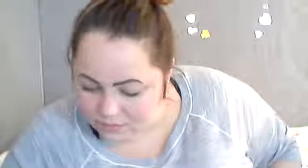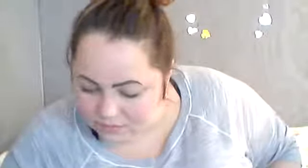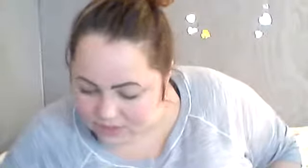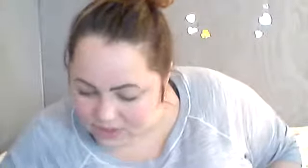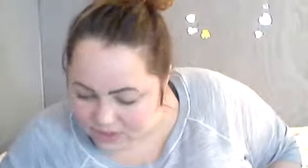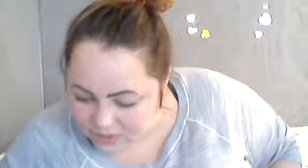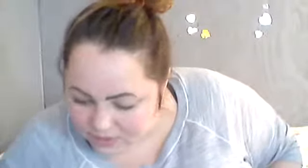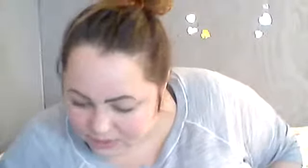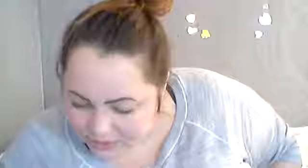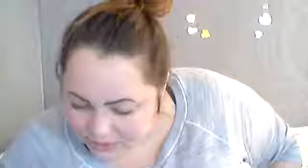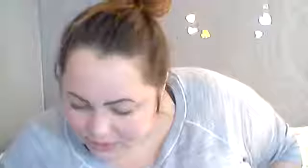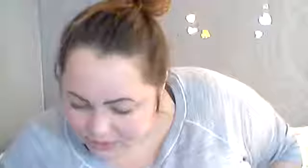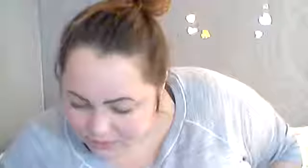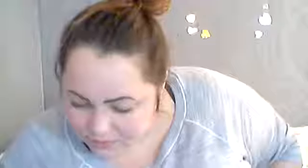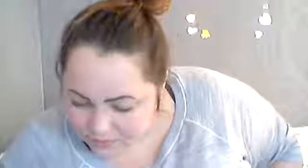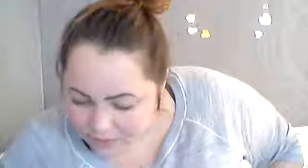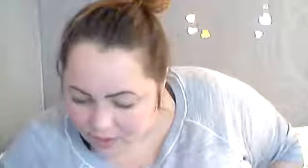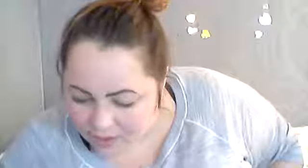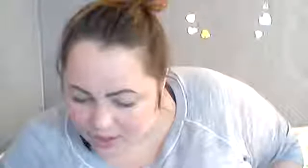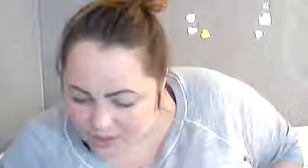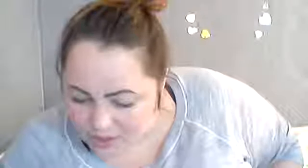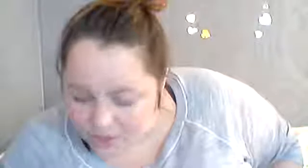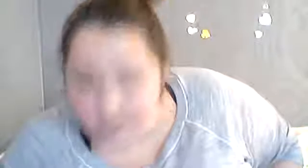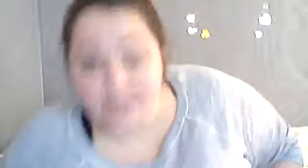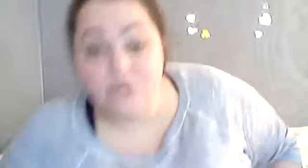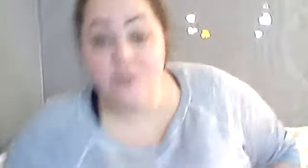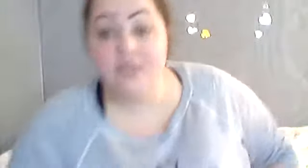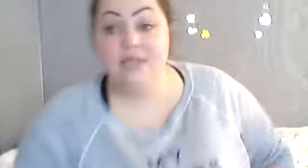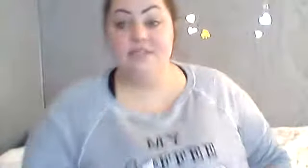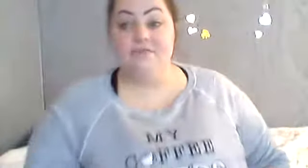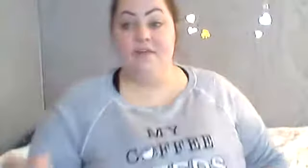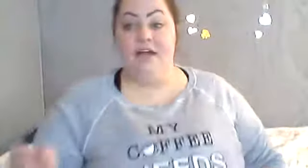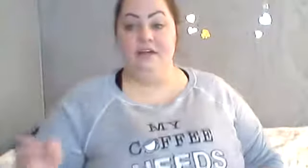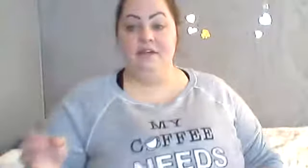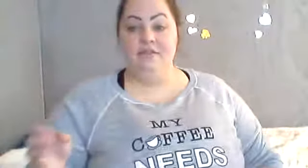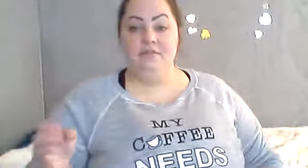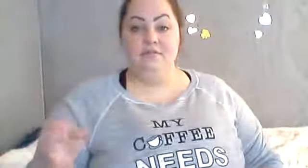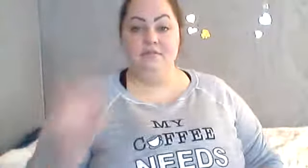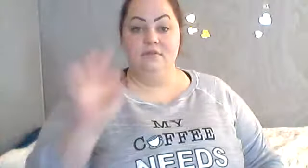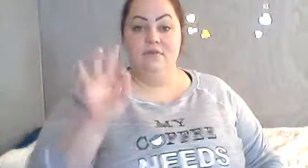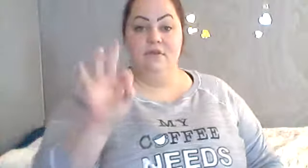Let's see. Okay, so the next one is fire.